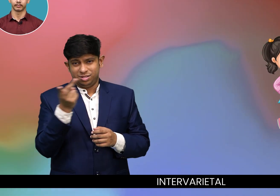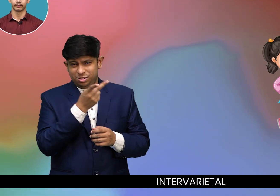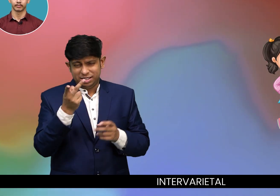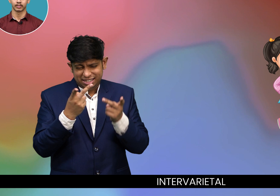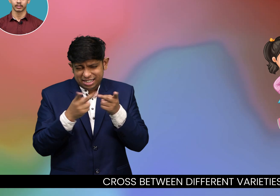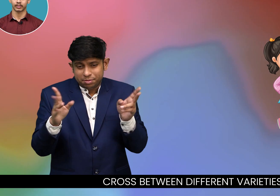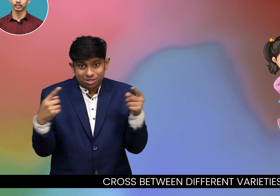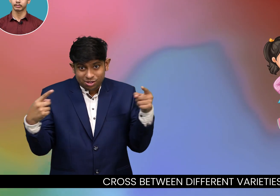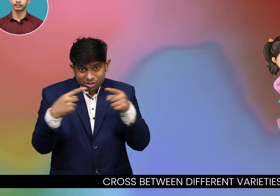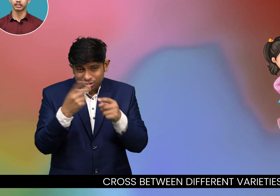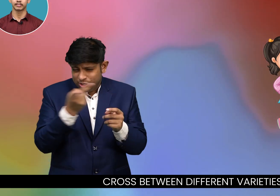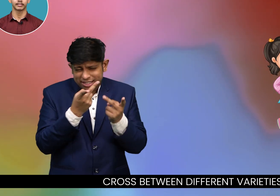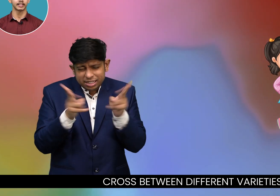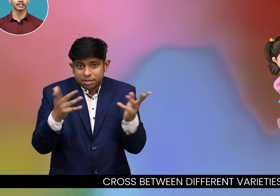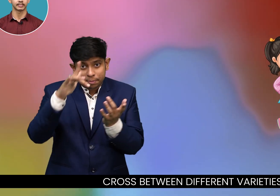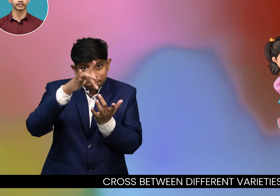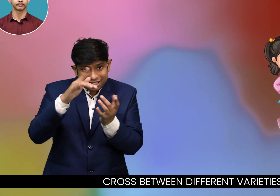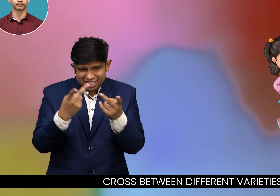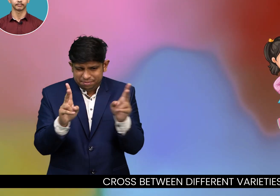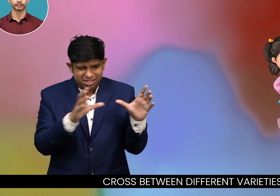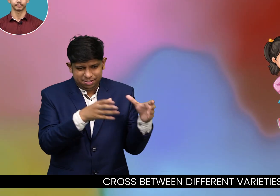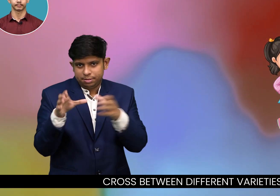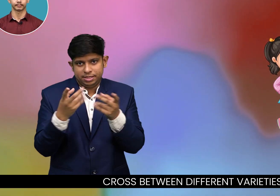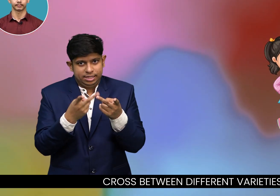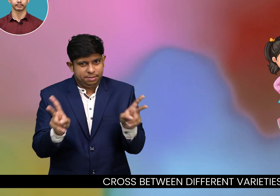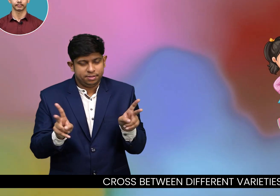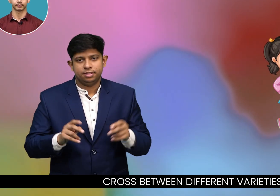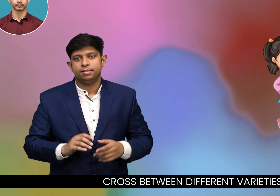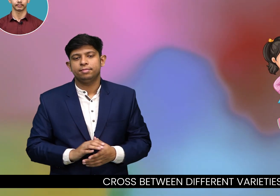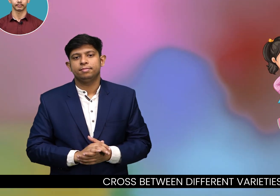Intervarietal cross between different varieties.